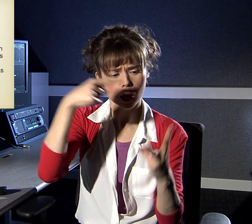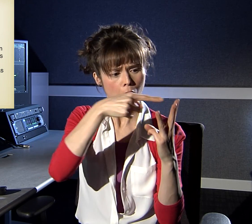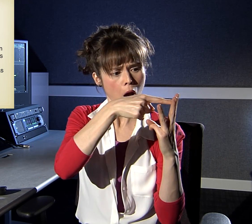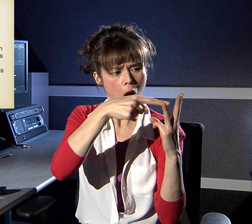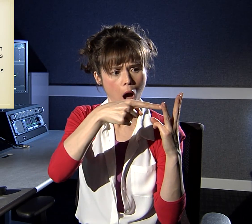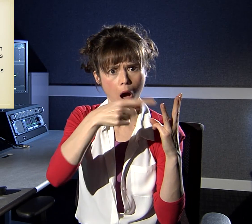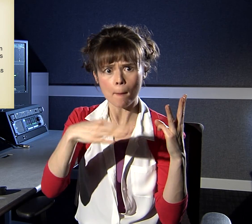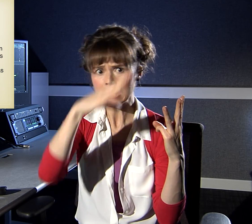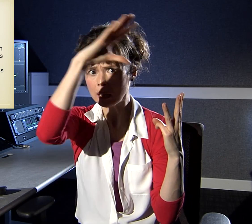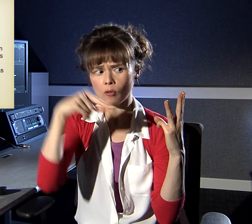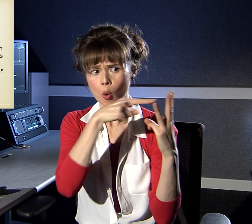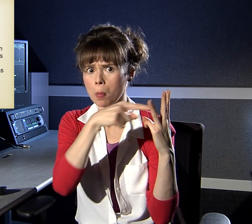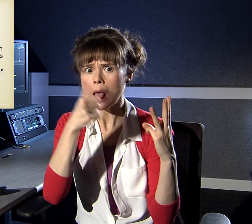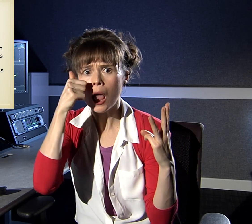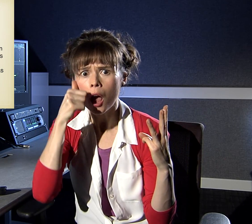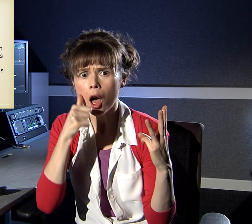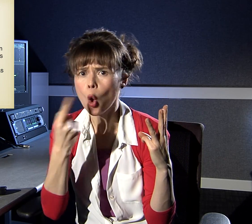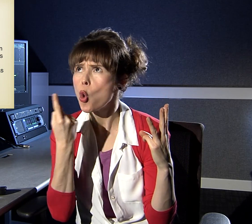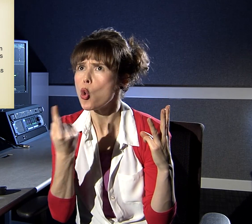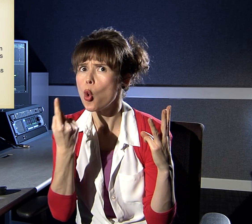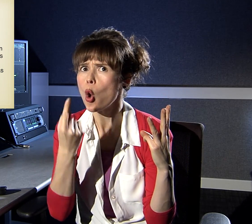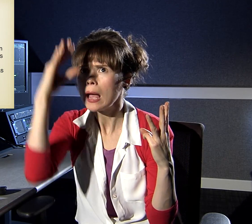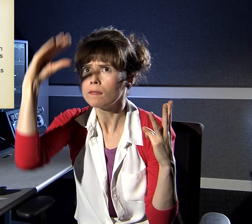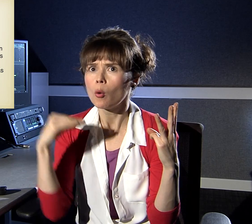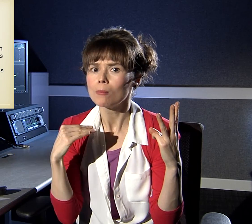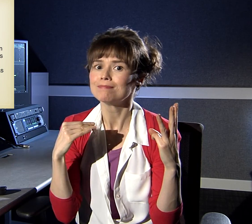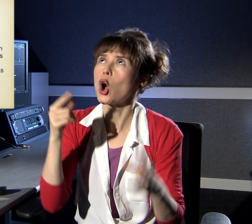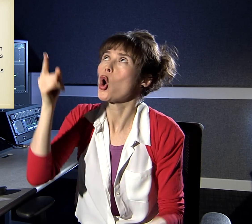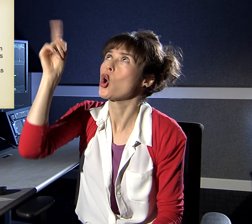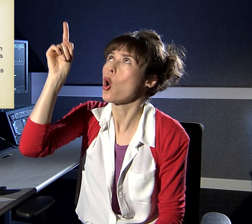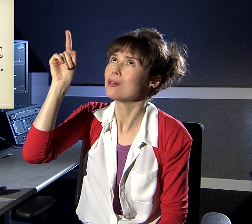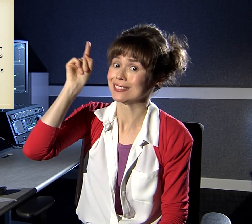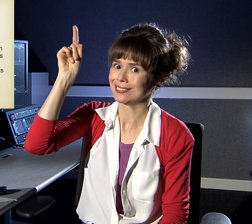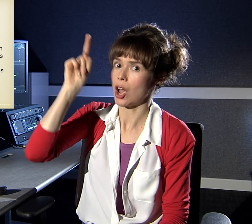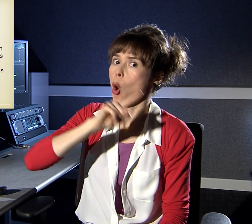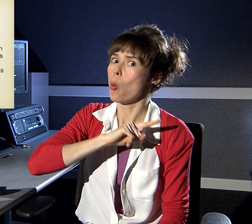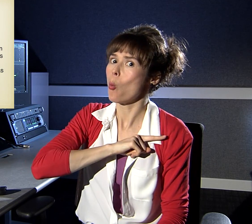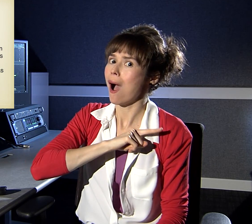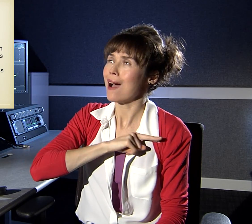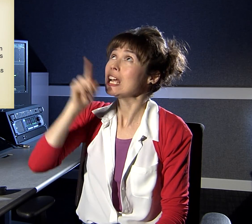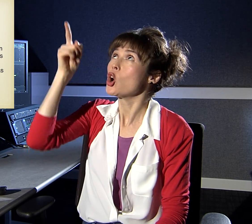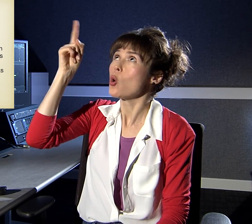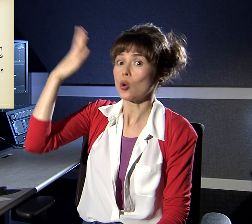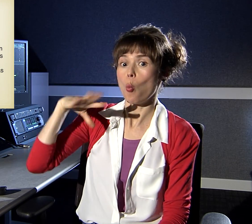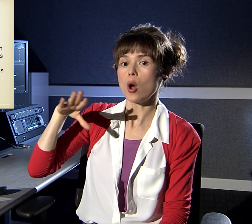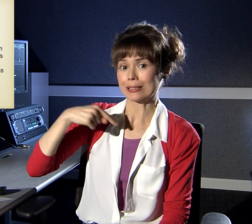However, Henry thinks that this revelation about the betrayal is God's message